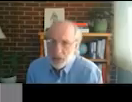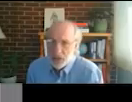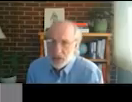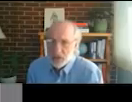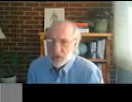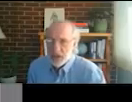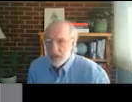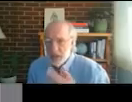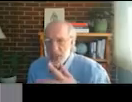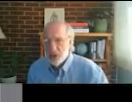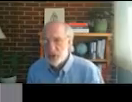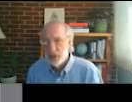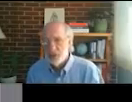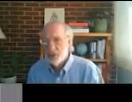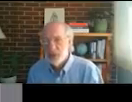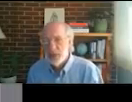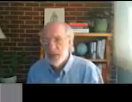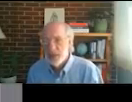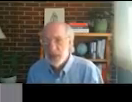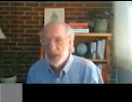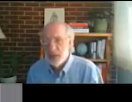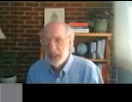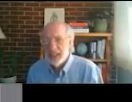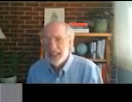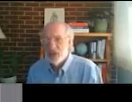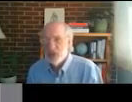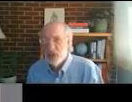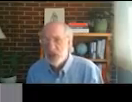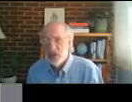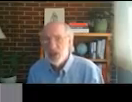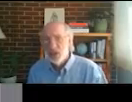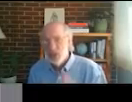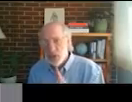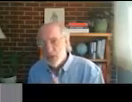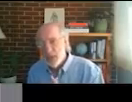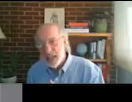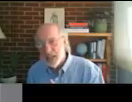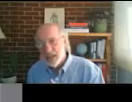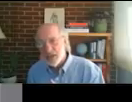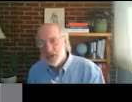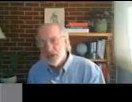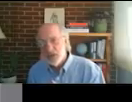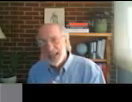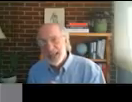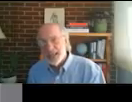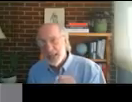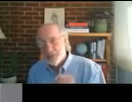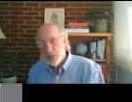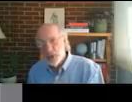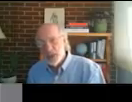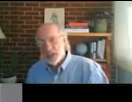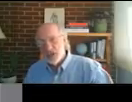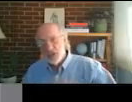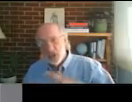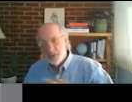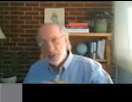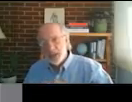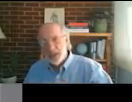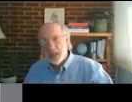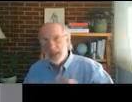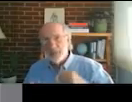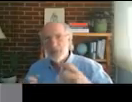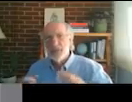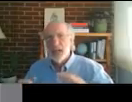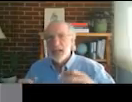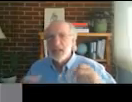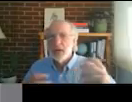be an early learner, and their imitation repertoire may not be that strong. So what you may need to do at that point is jump